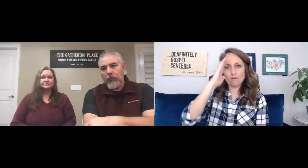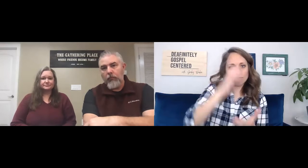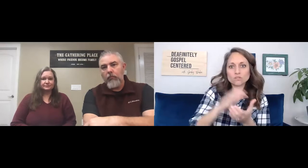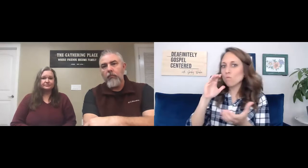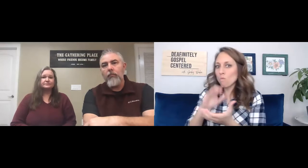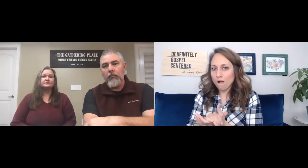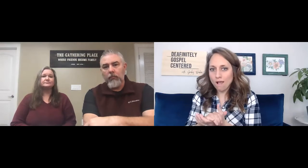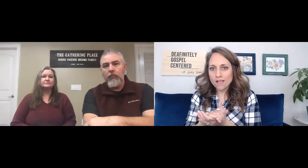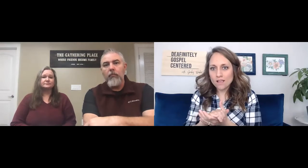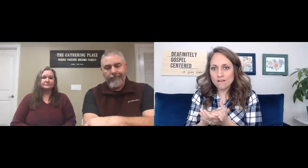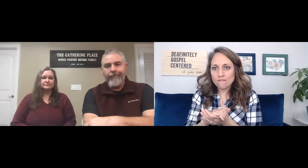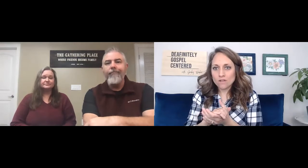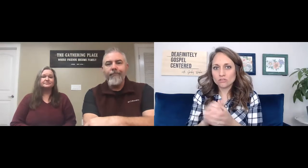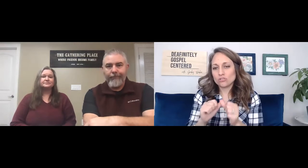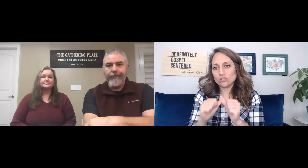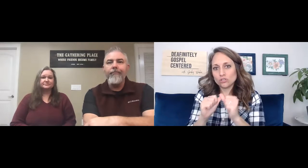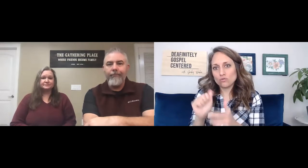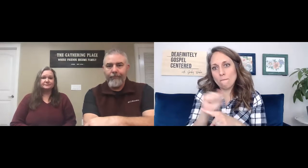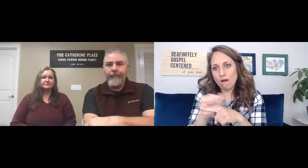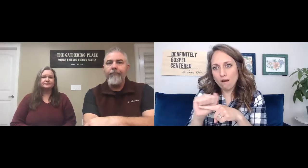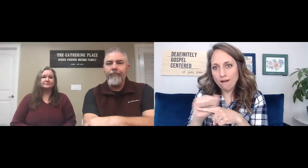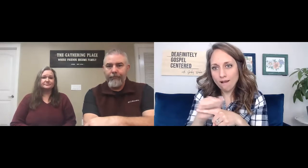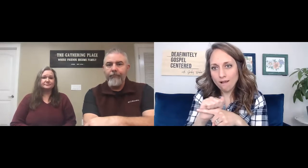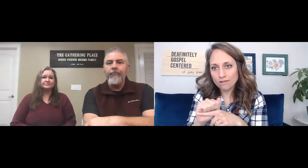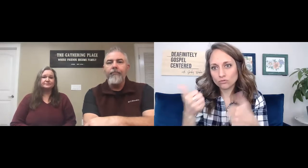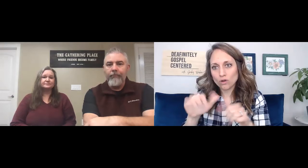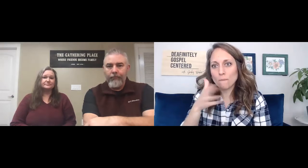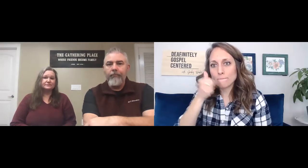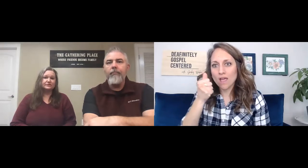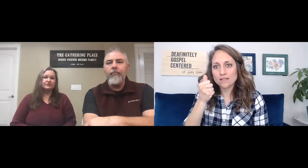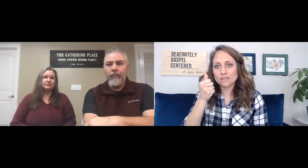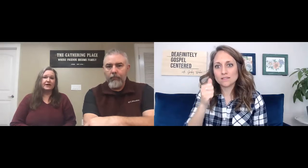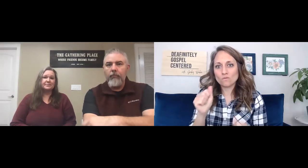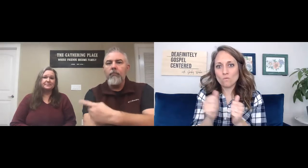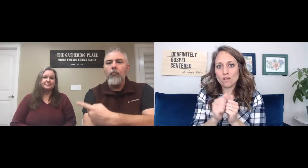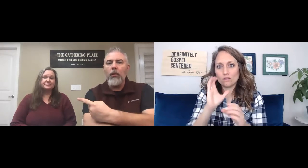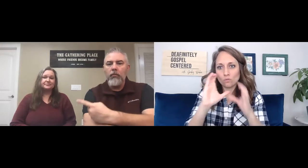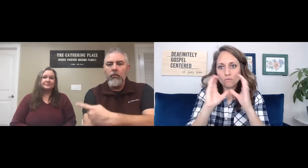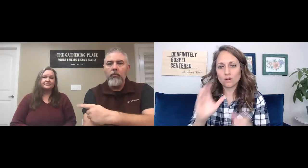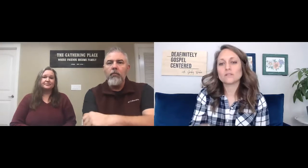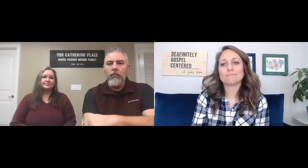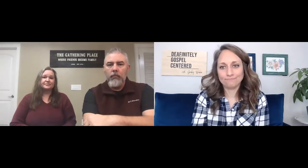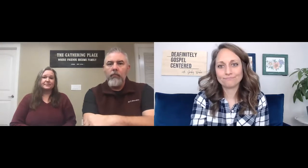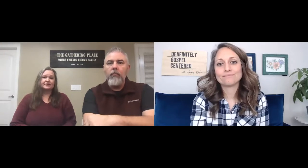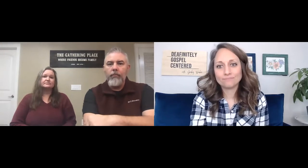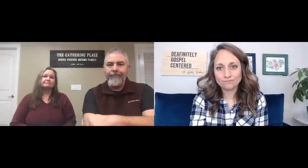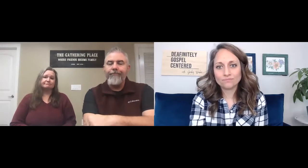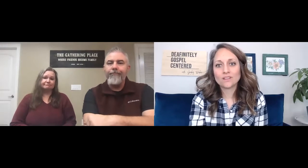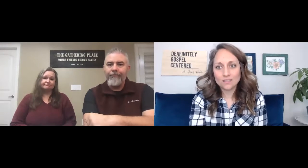communicate with each other, which means practicing and trying your best to communicate the best with